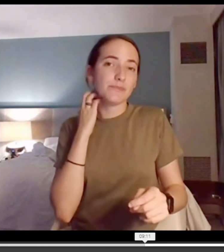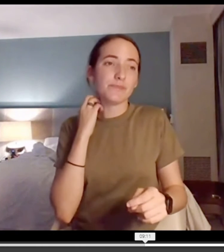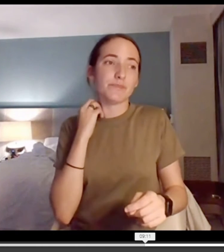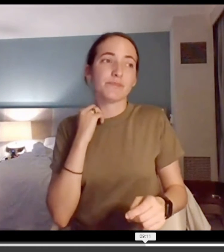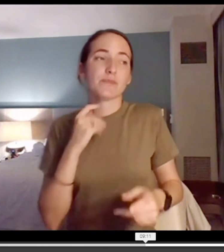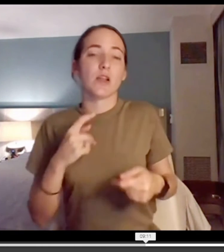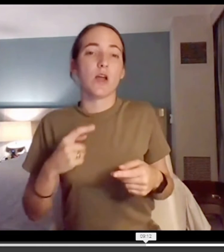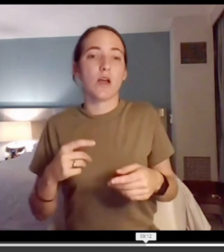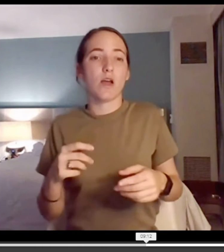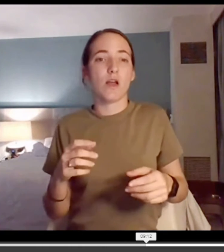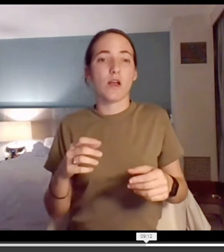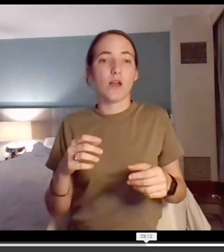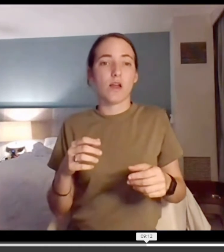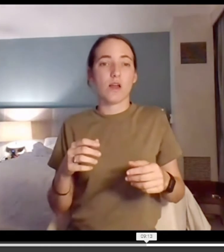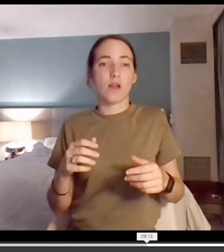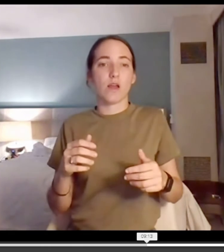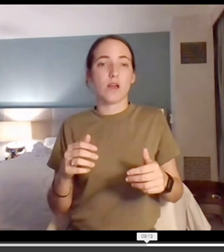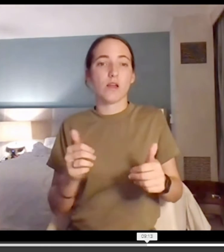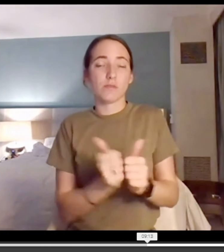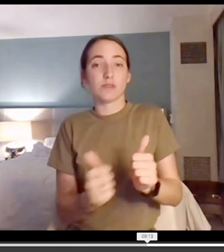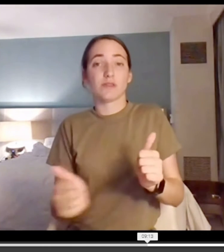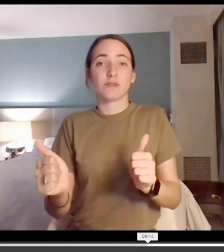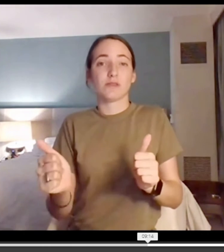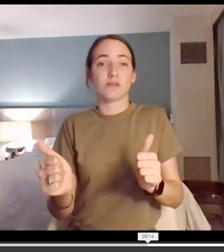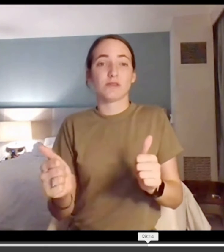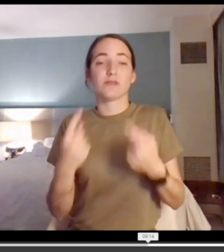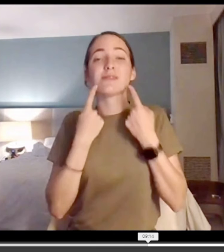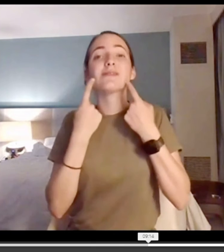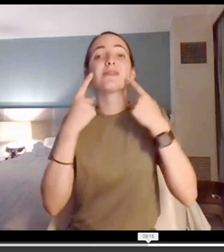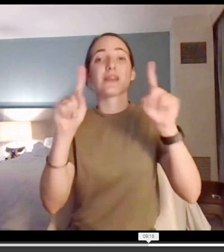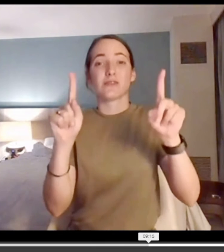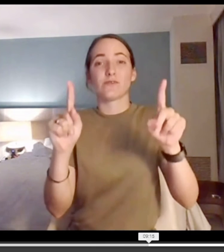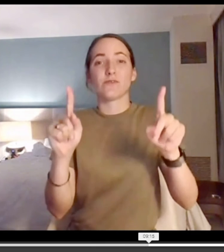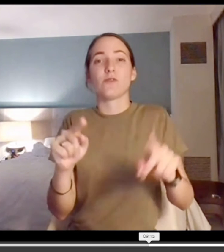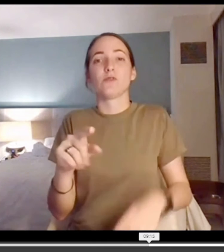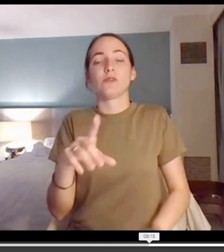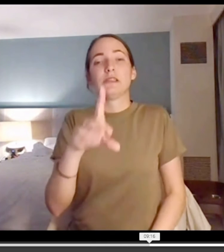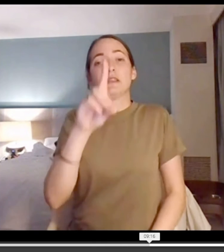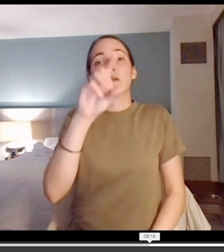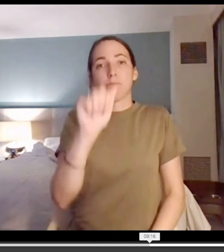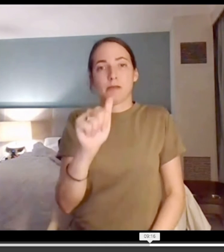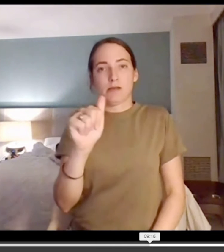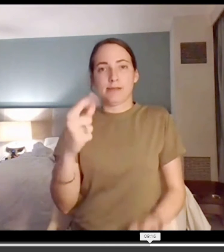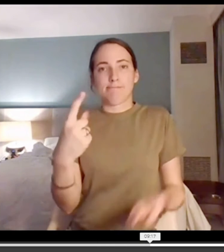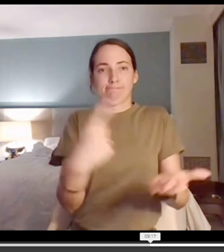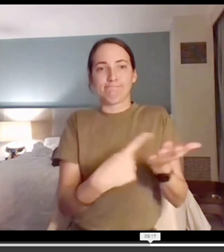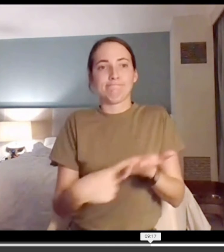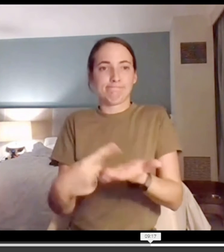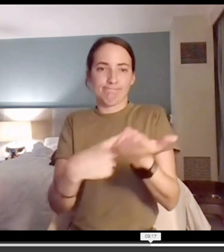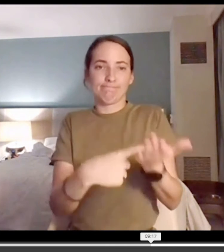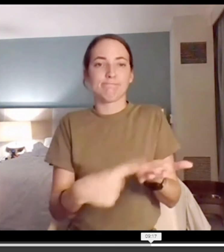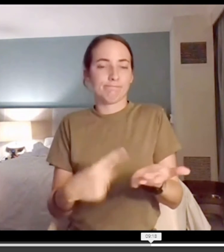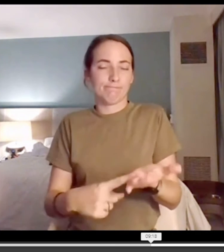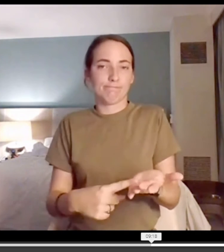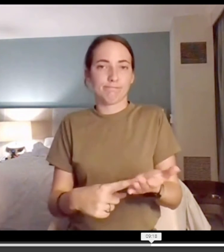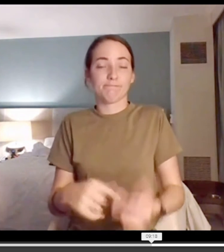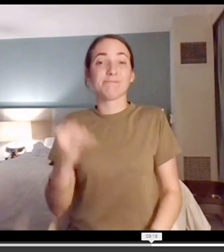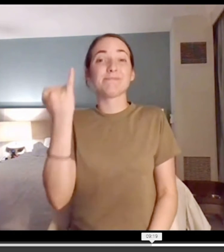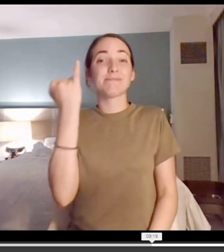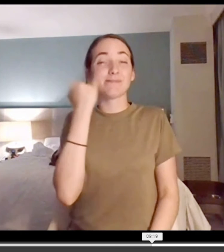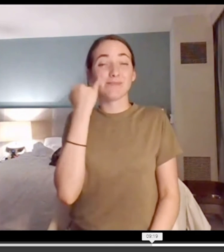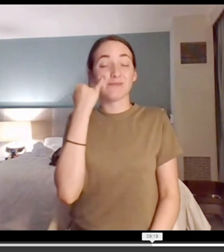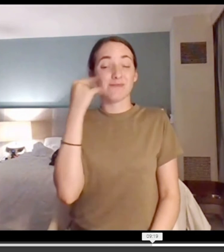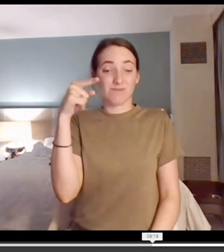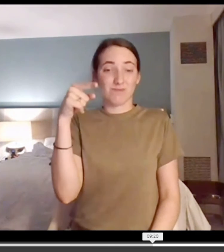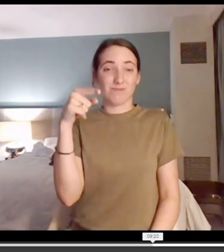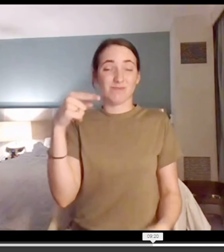watching this, if you have any other suggestions, please let me know that as well. We can certainly update this video at some time in the future. If you found this video useful,